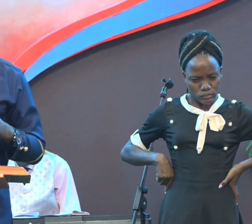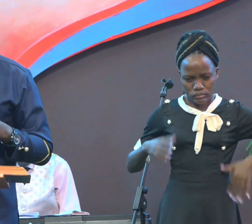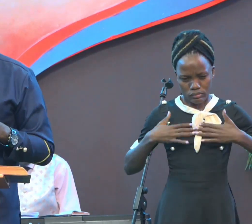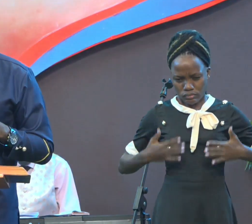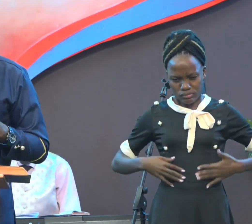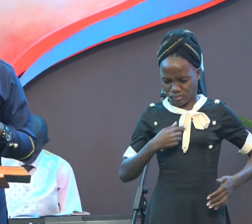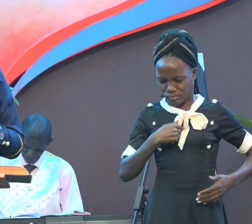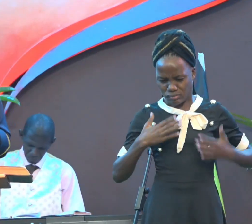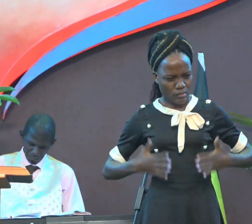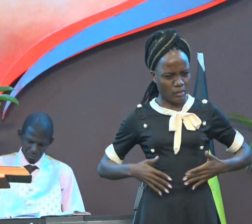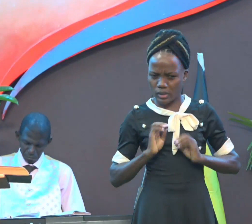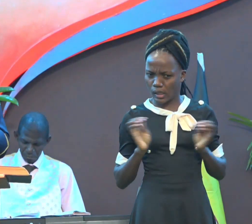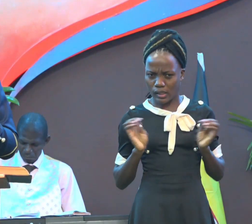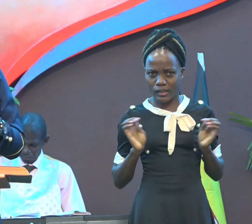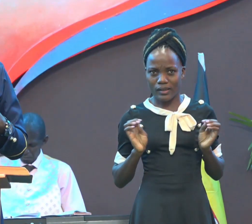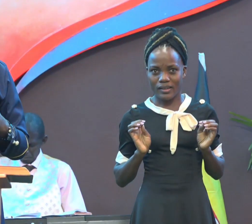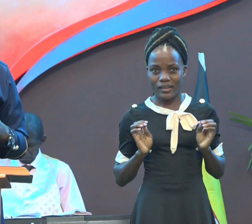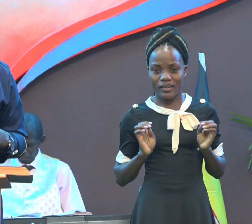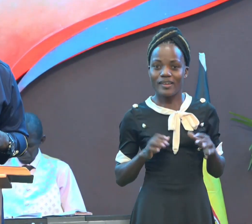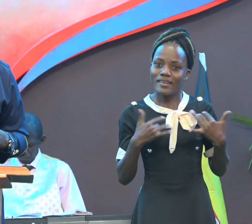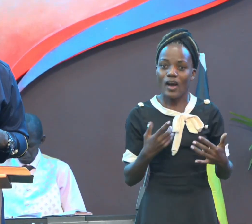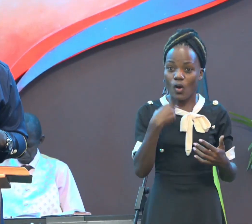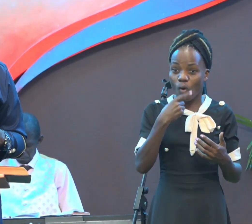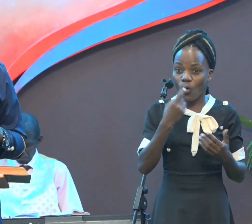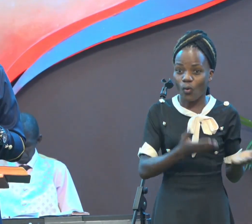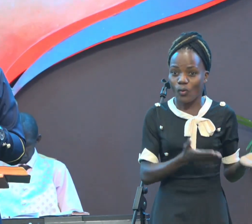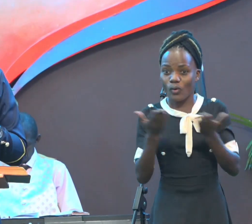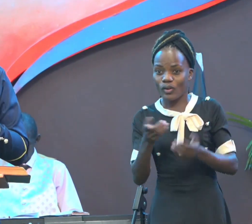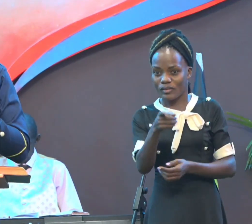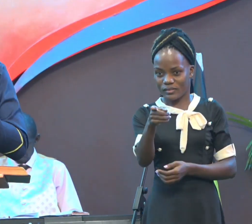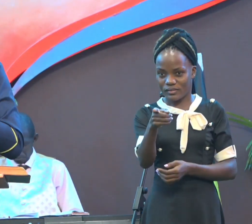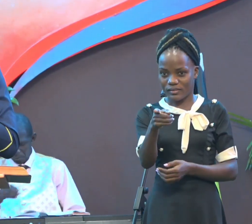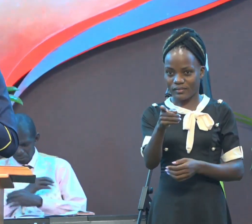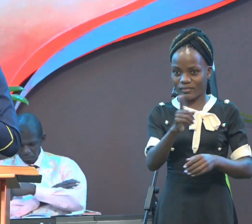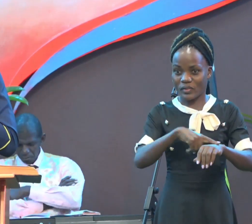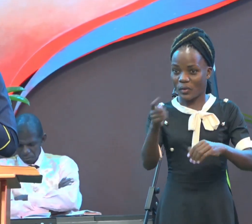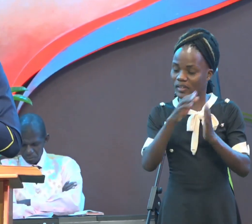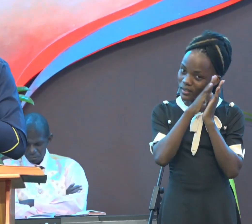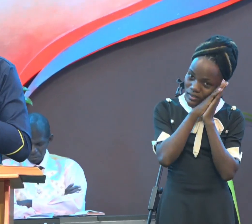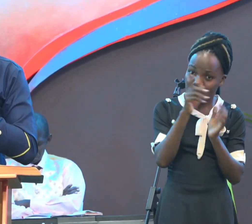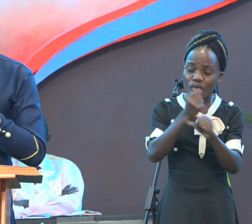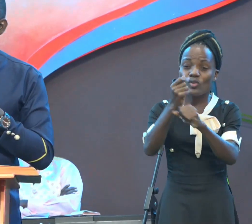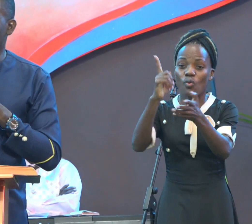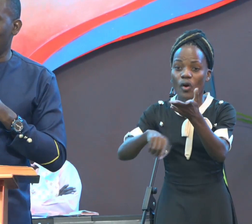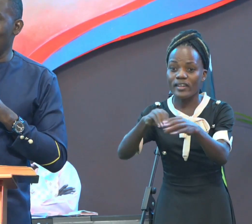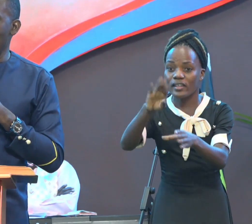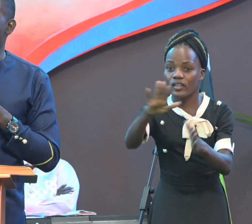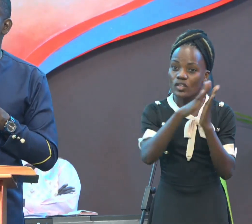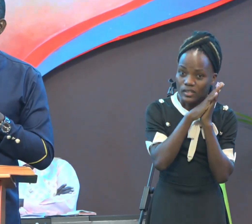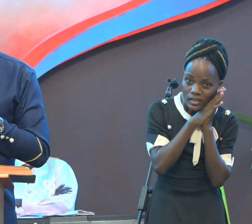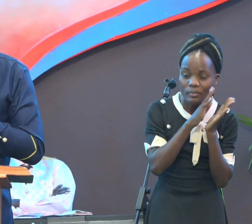is not my body that I slept in. Who is that that takes us? What do we